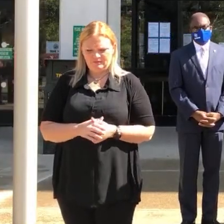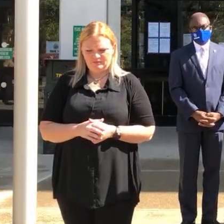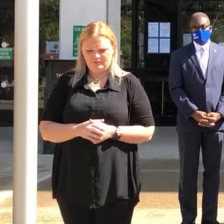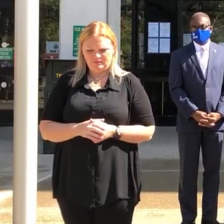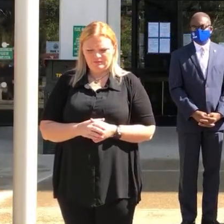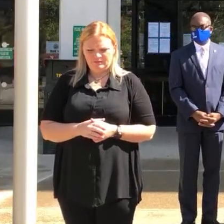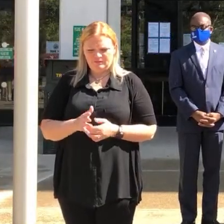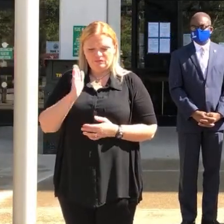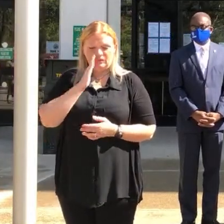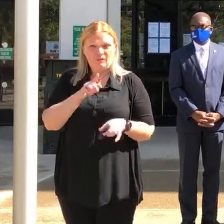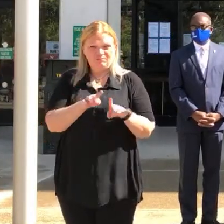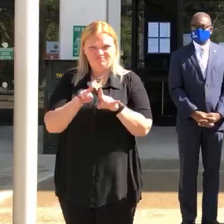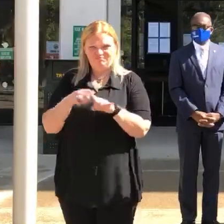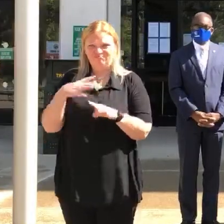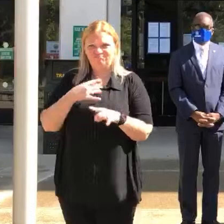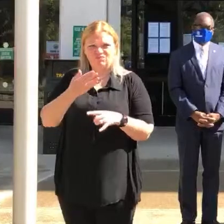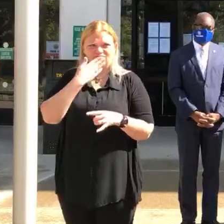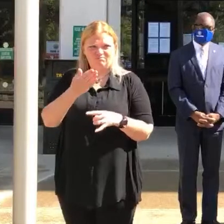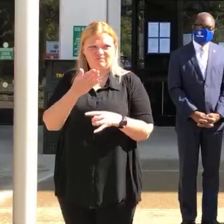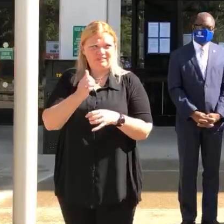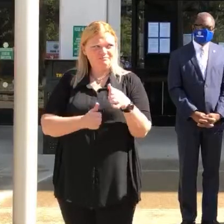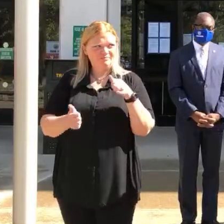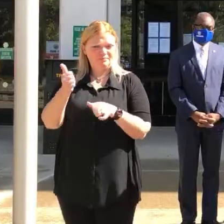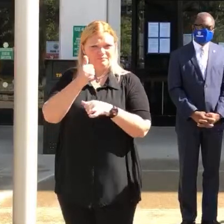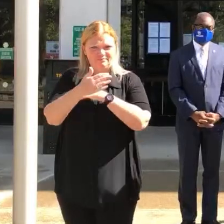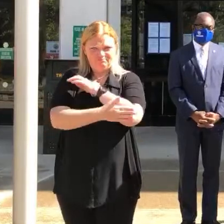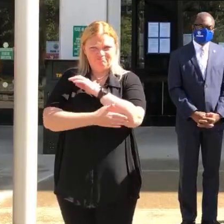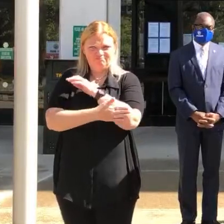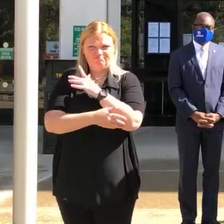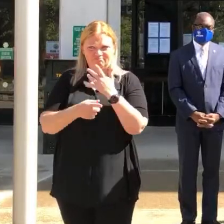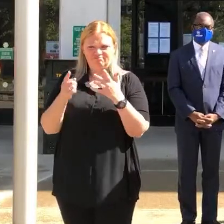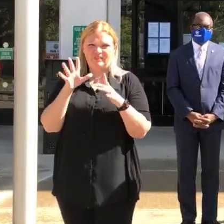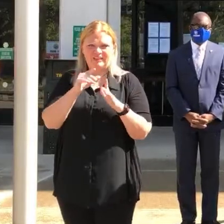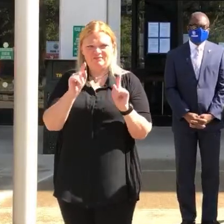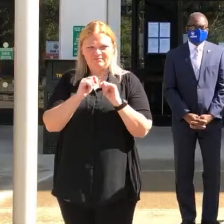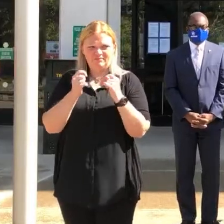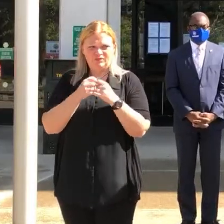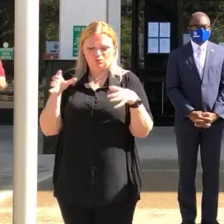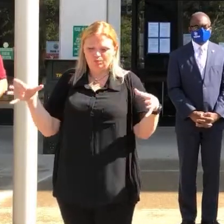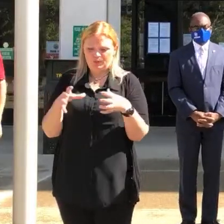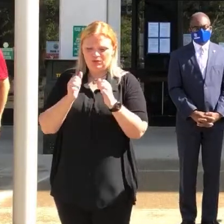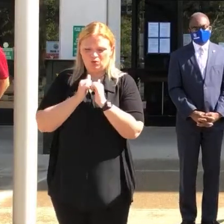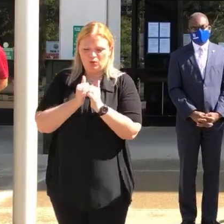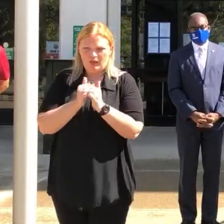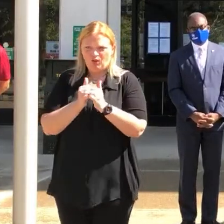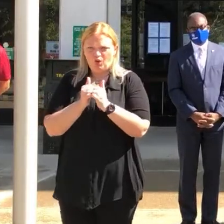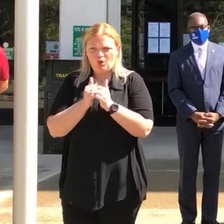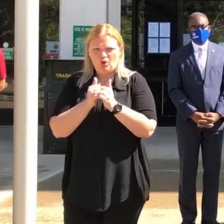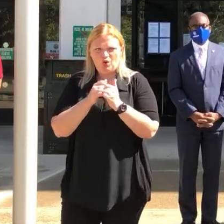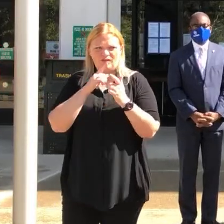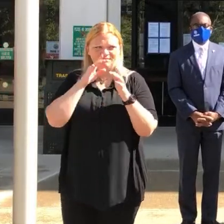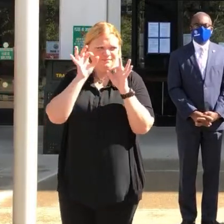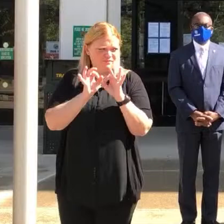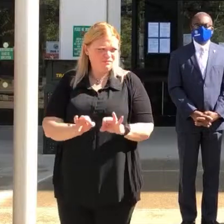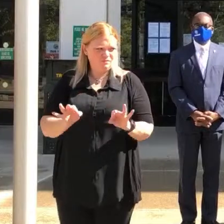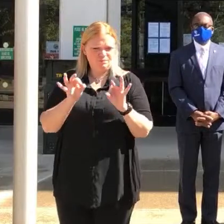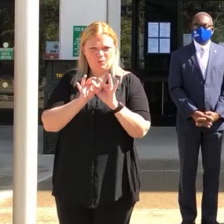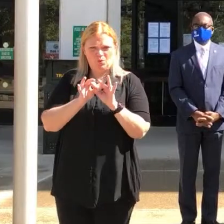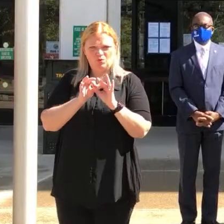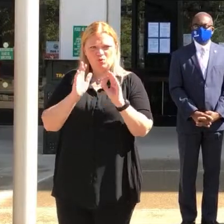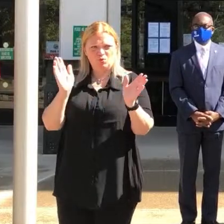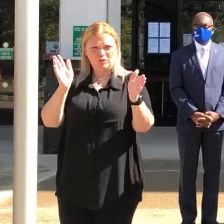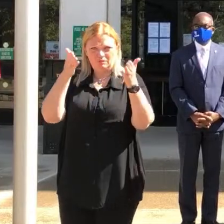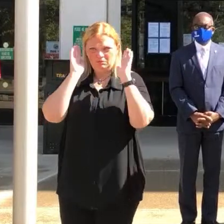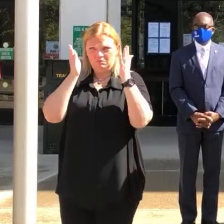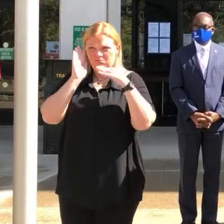I would also like to thank the county executive and his team for bringing us all together. It is important to call